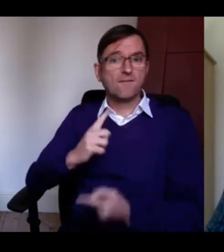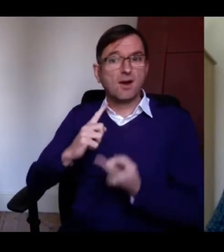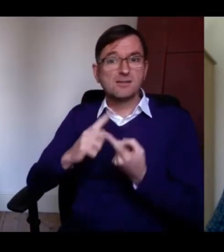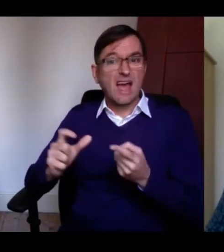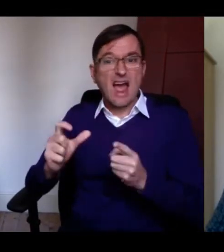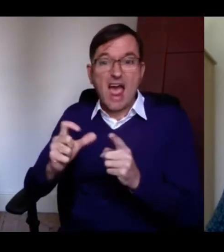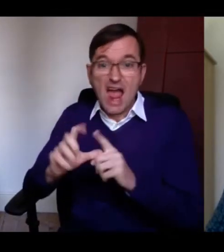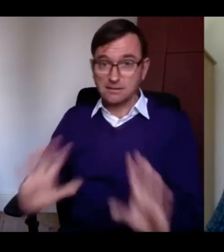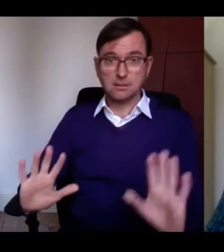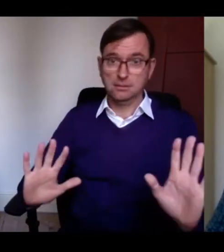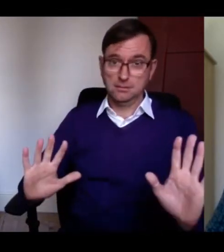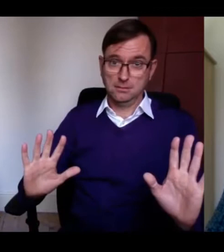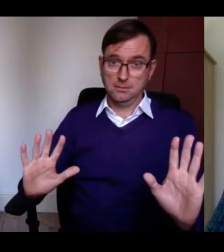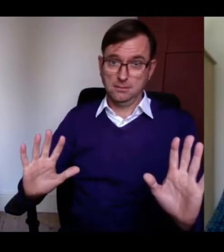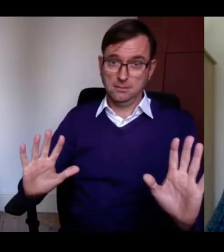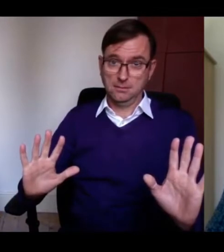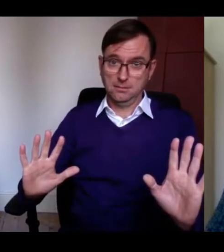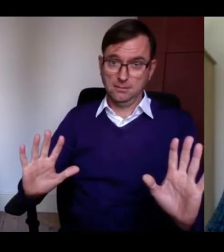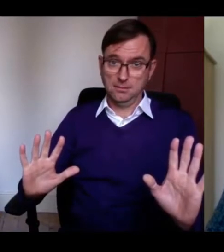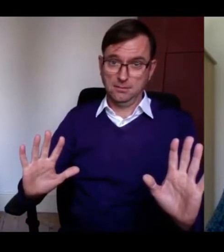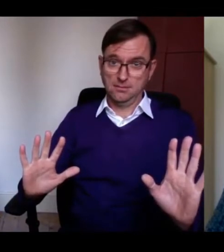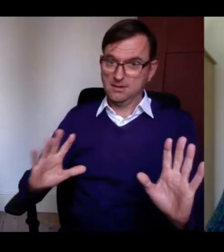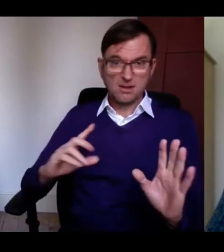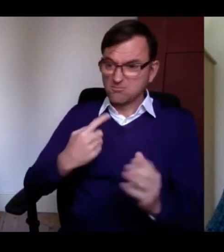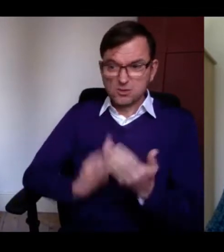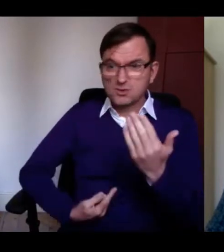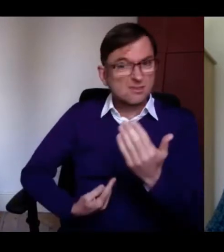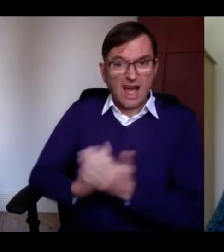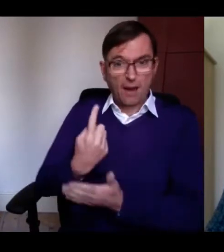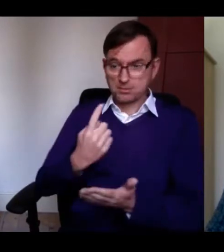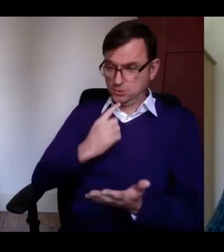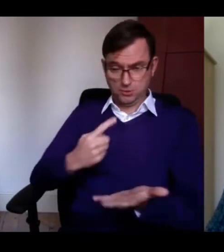I suppose I always see myself as Ed. I'm just Ed.